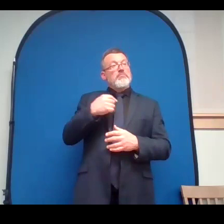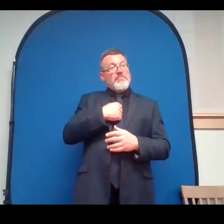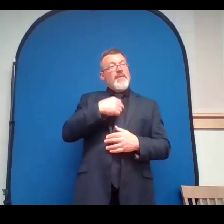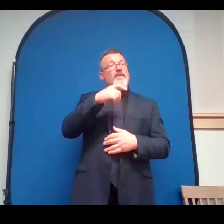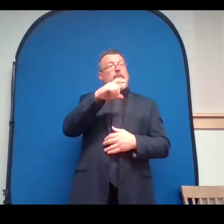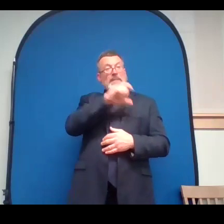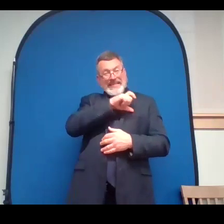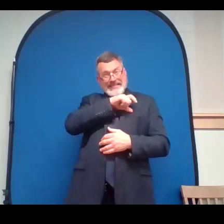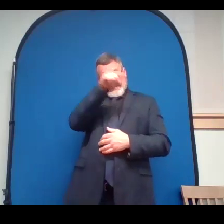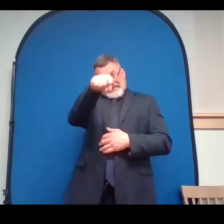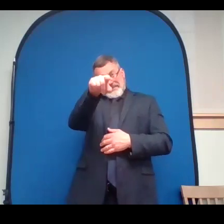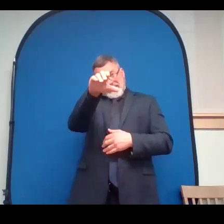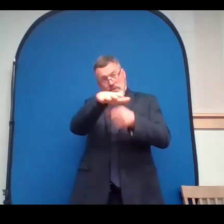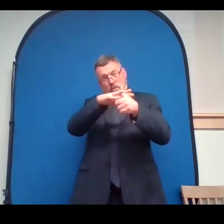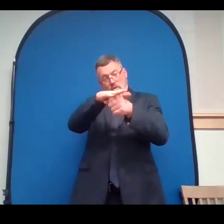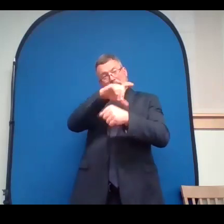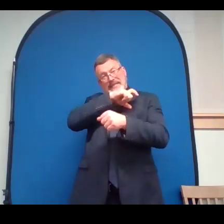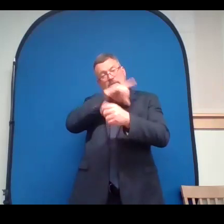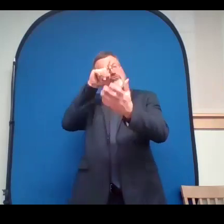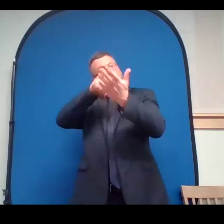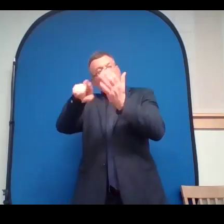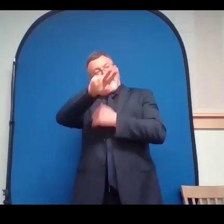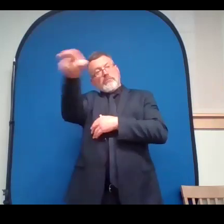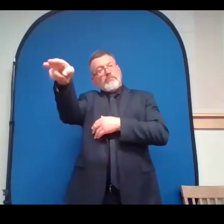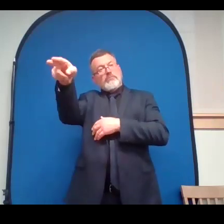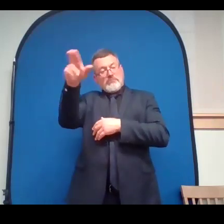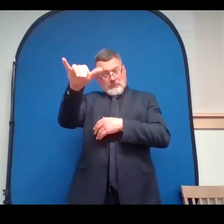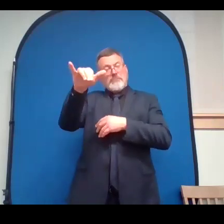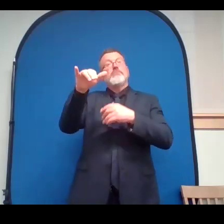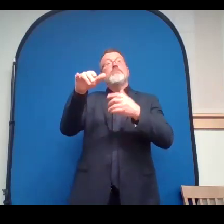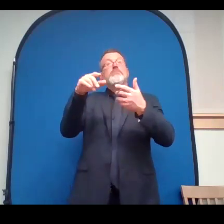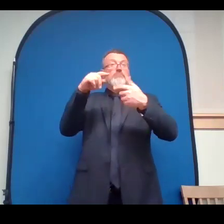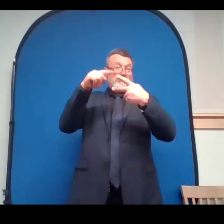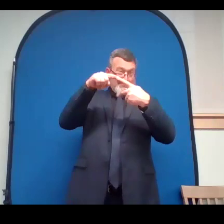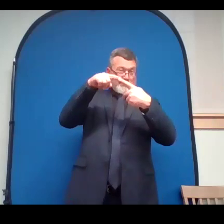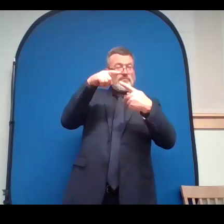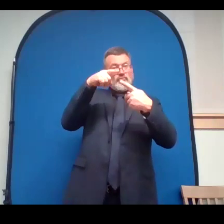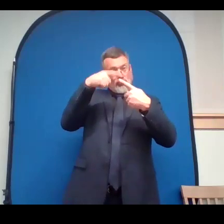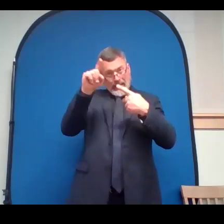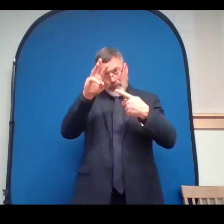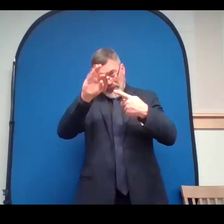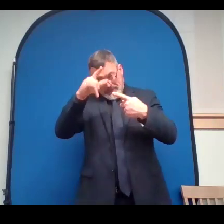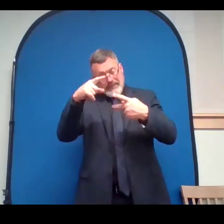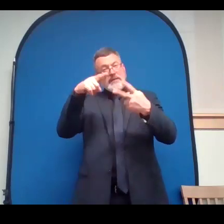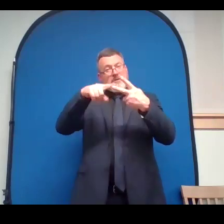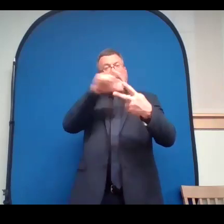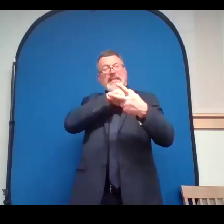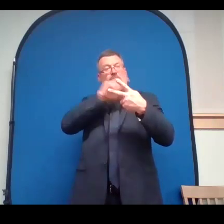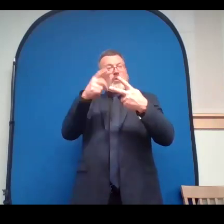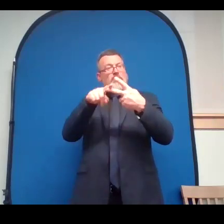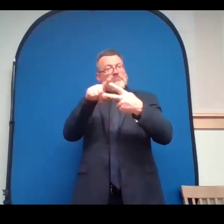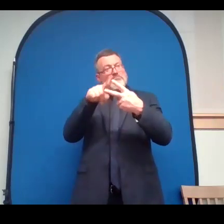mental health, well being, status, and get essentially eyes on him from a law